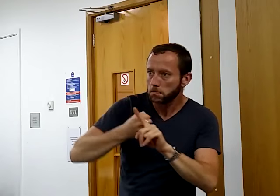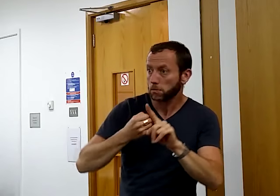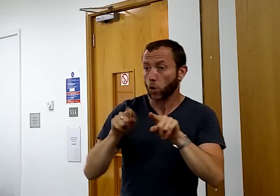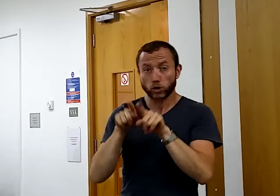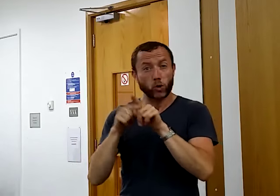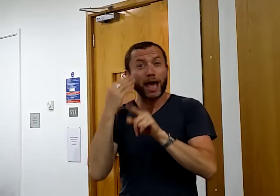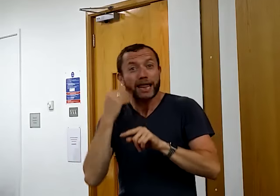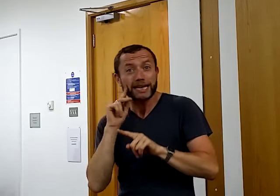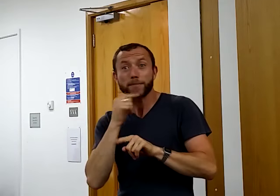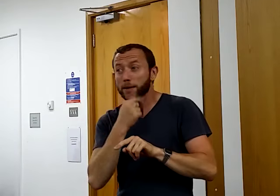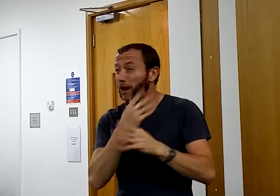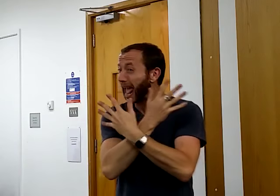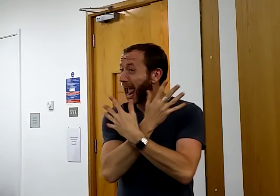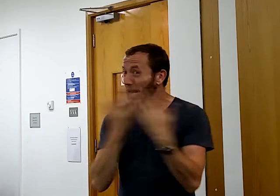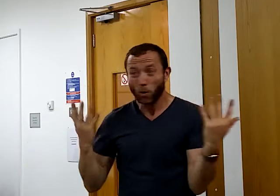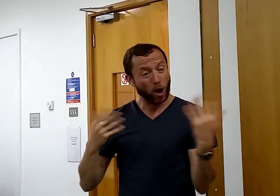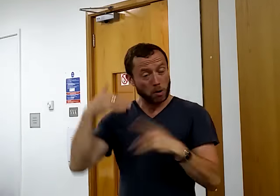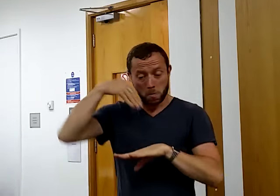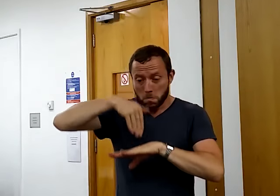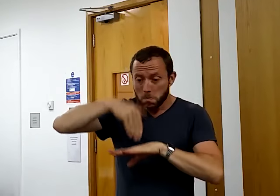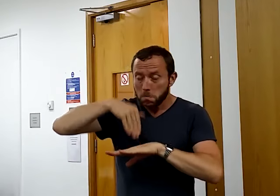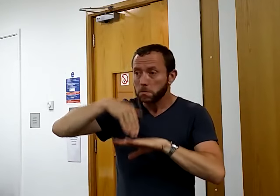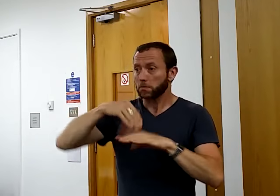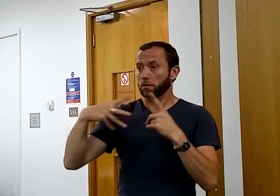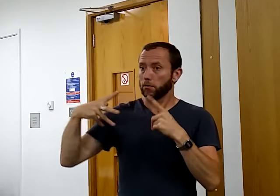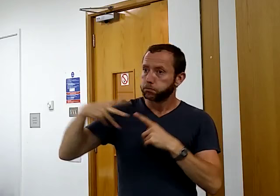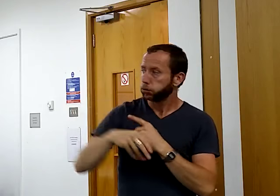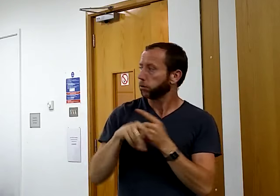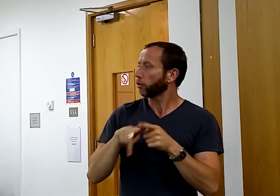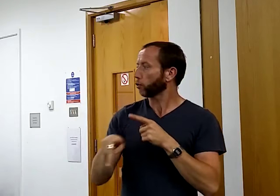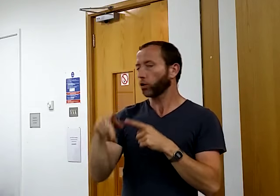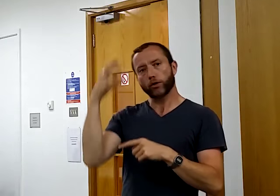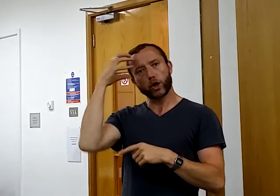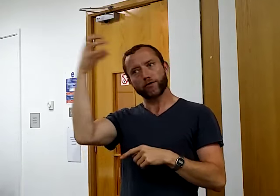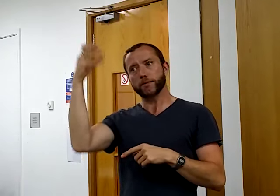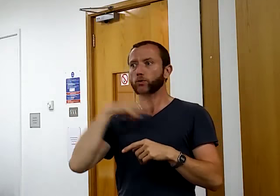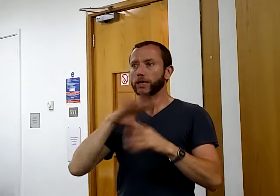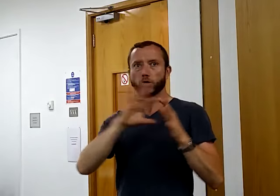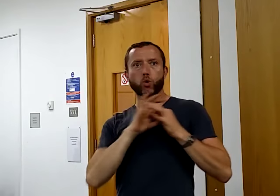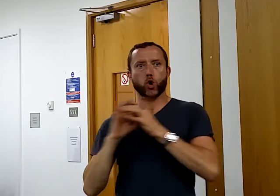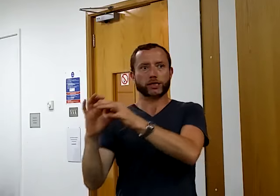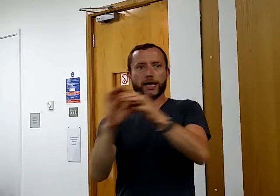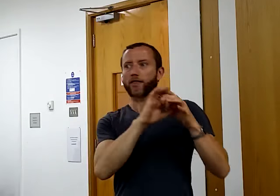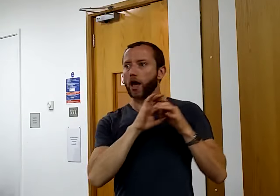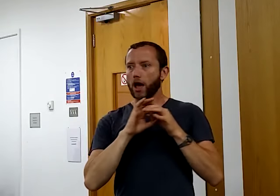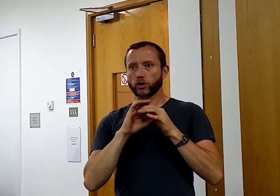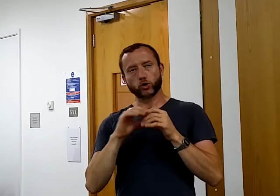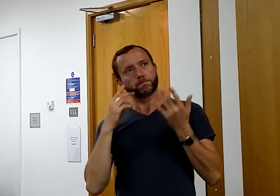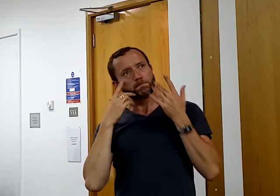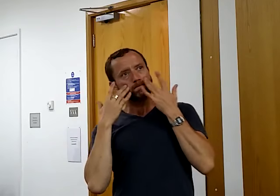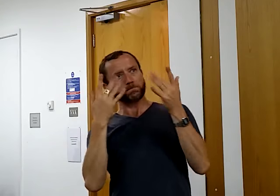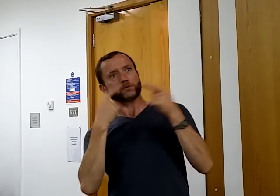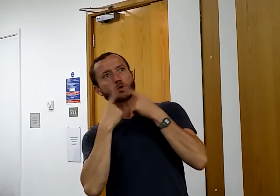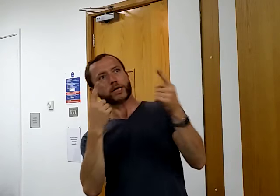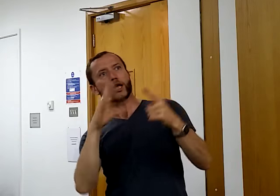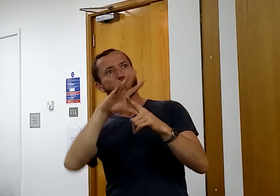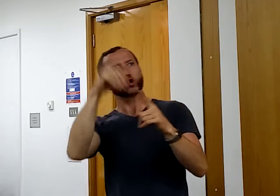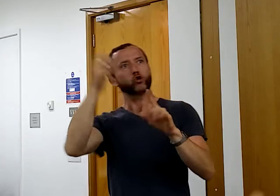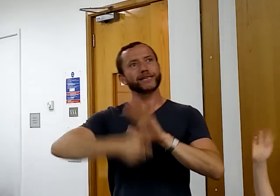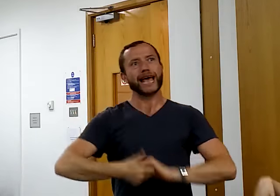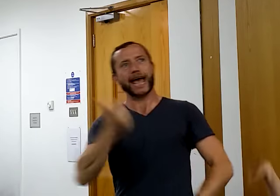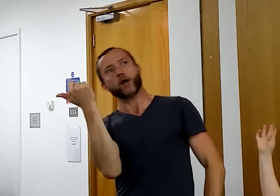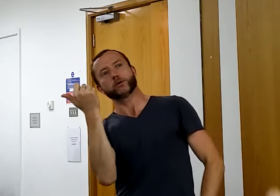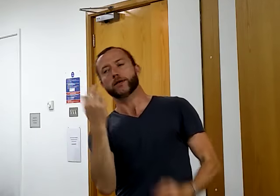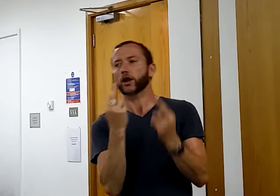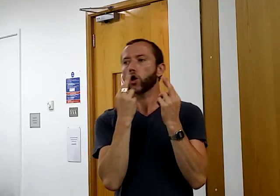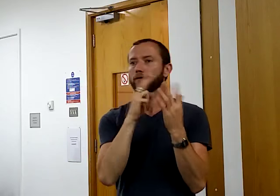people, everyone that is getting hit at the moment needs to be united there to say Tories out